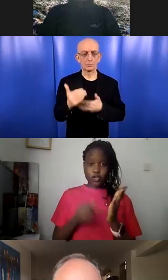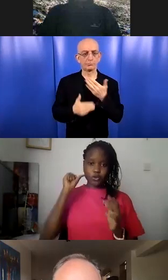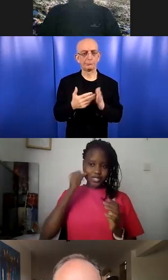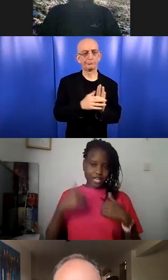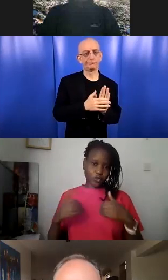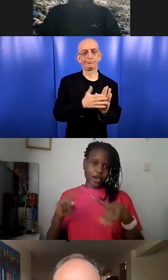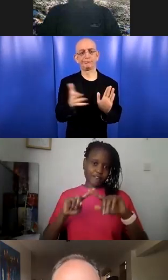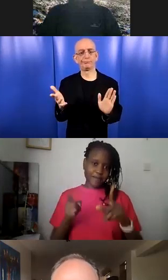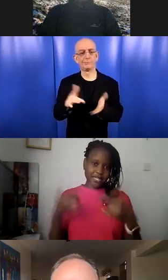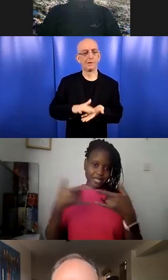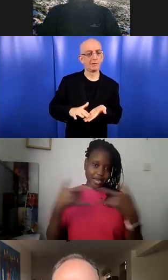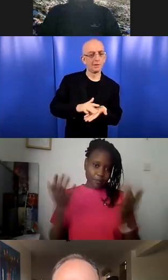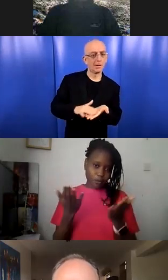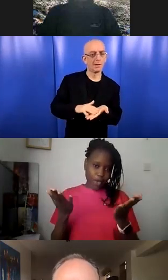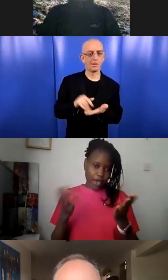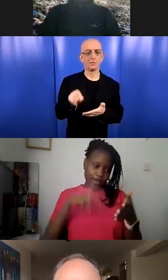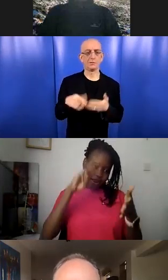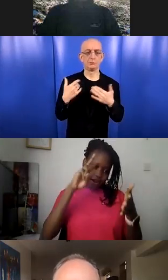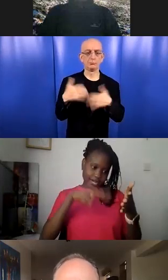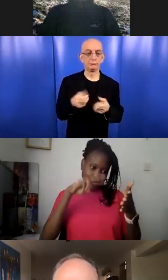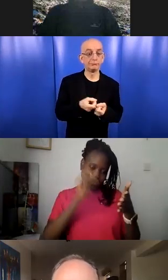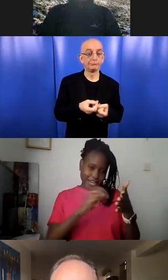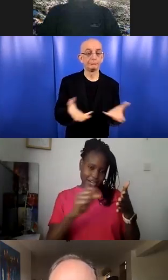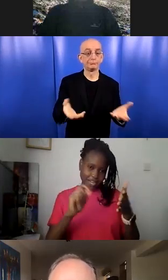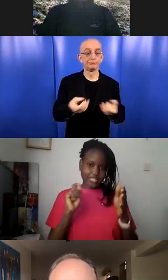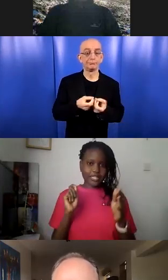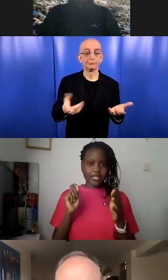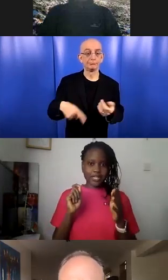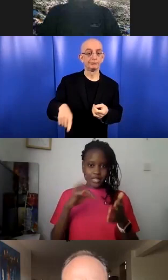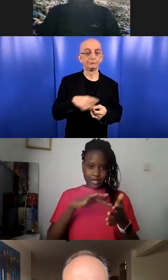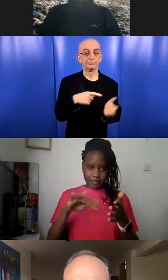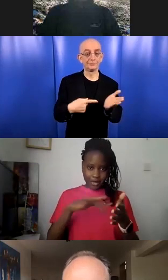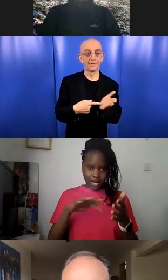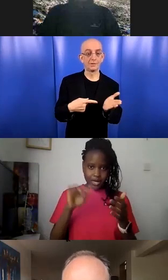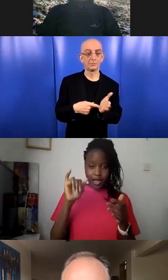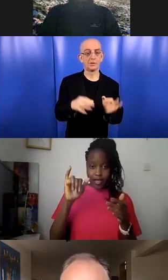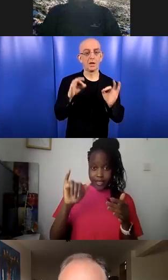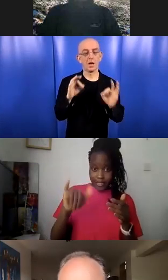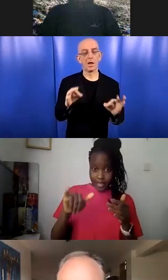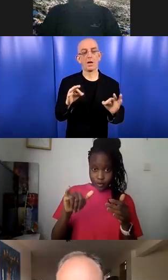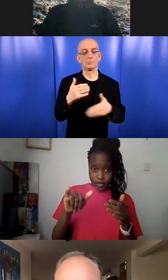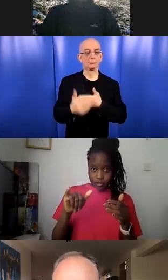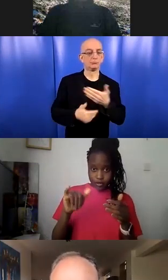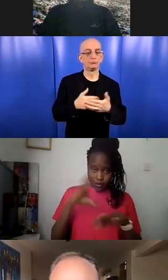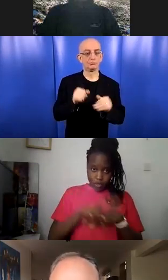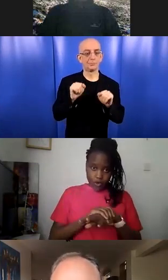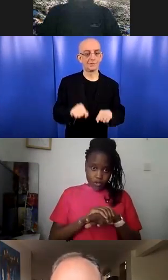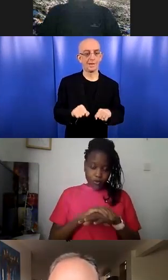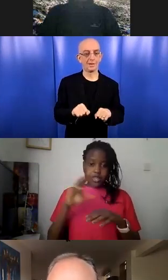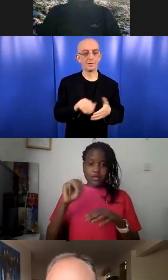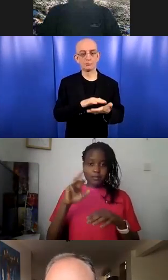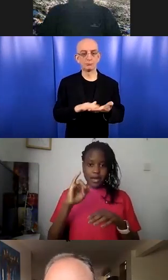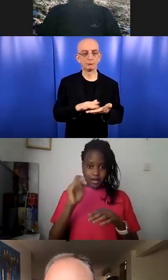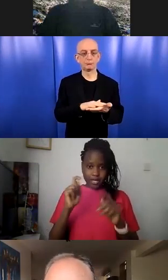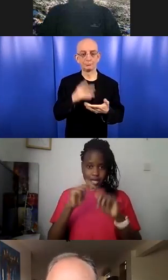nice to have, but the real gap was in reading and writing in Braille. So it was, that insight that we got with Marie